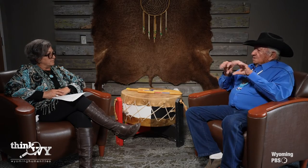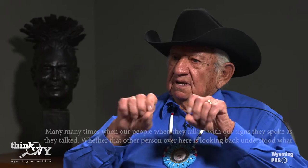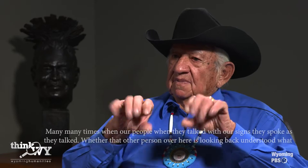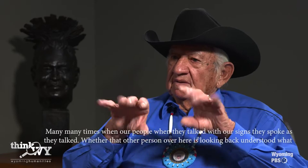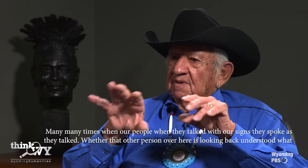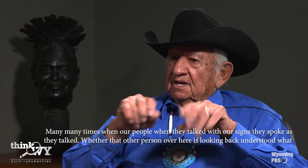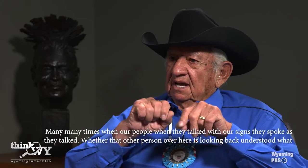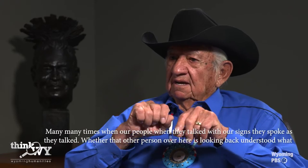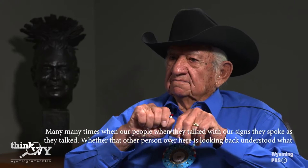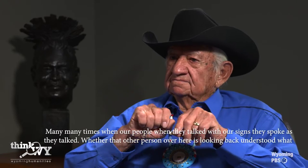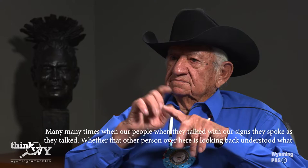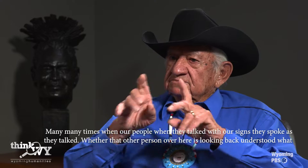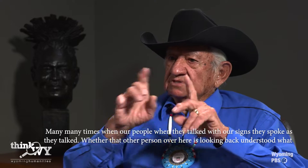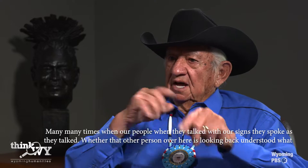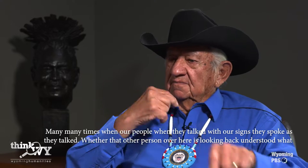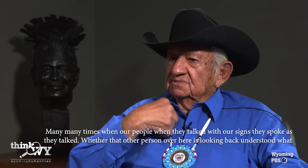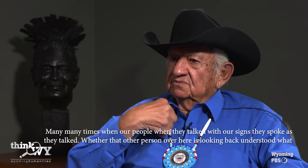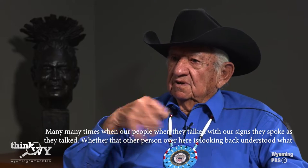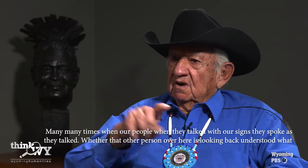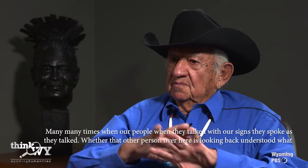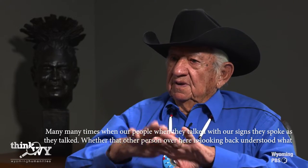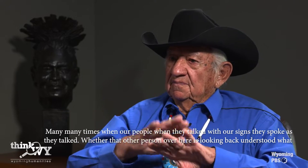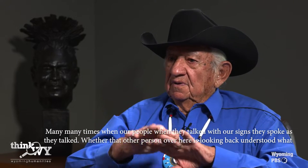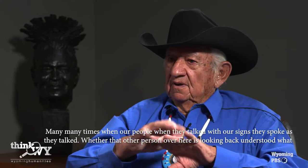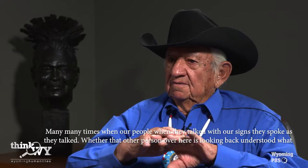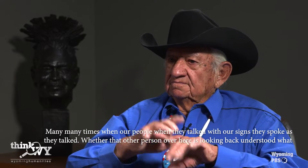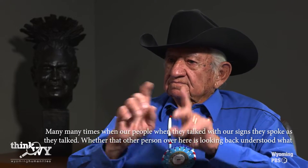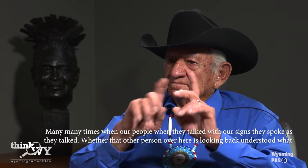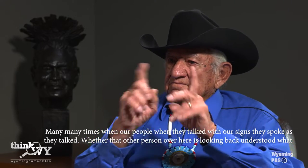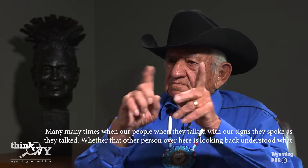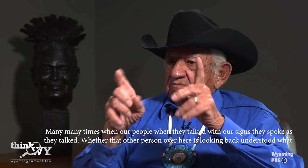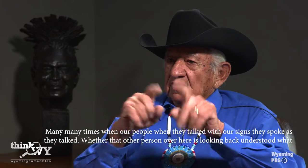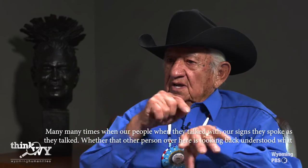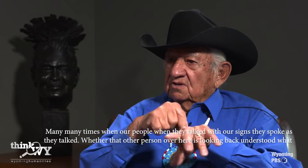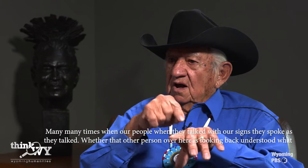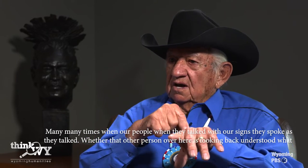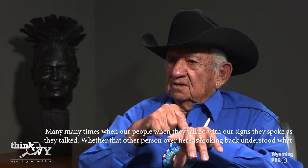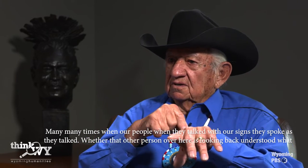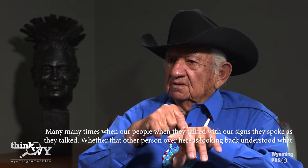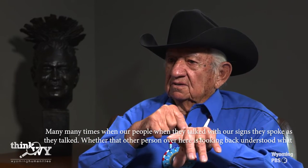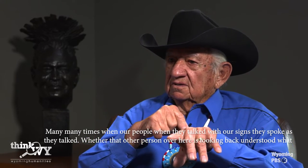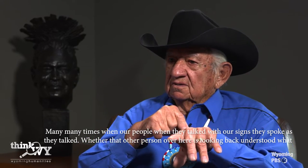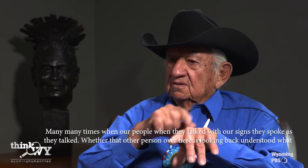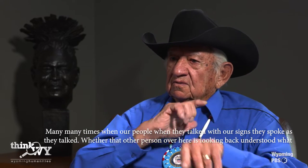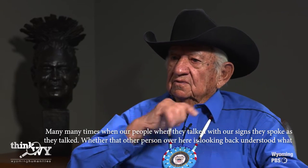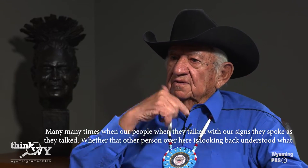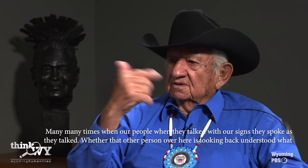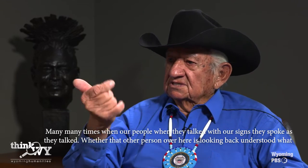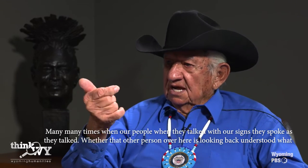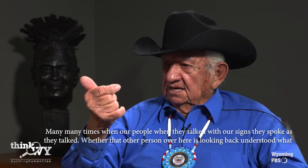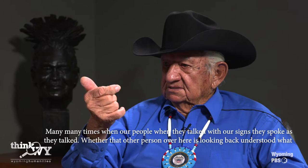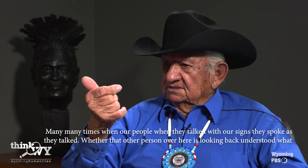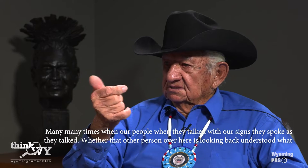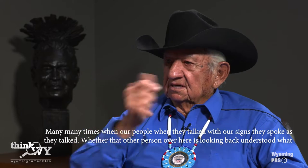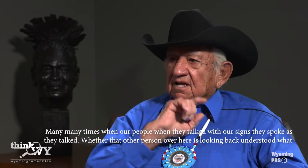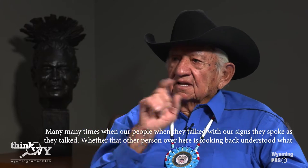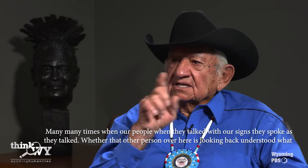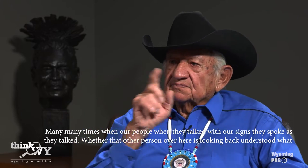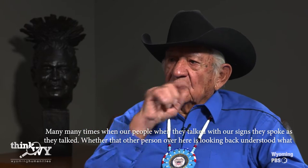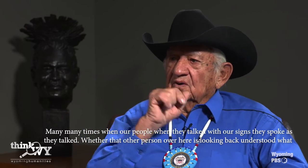Many, many, many times when our people, when they talked with our signs, they spoke